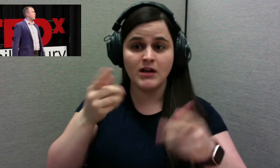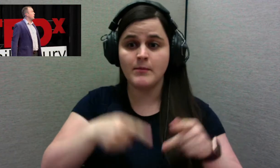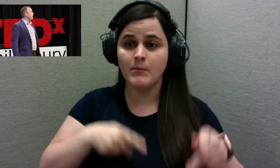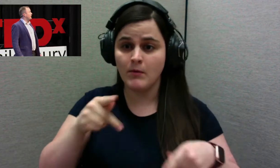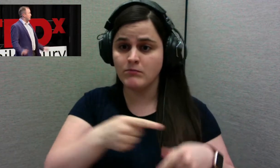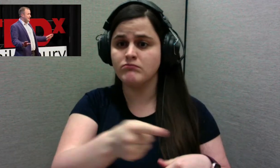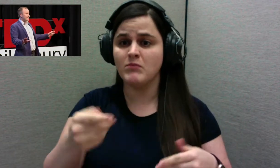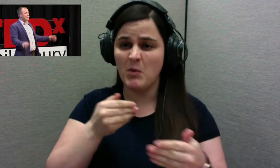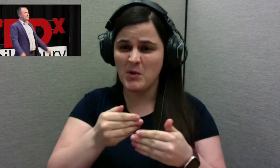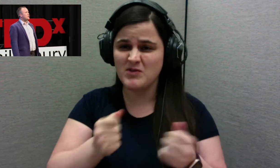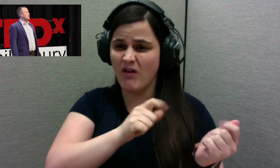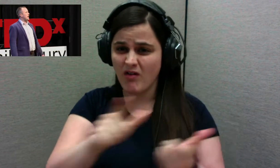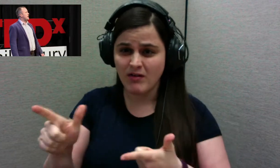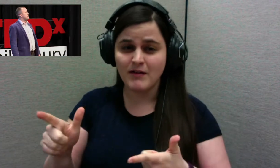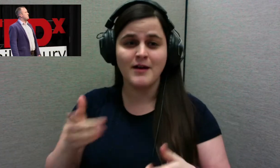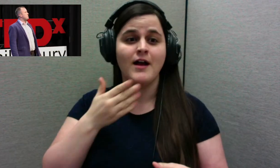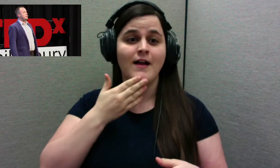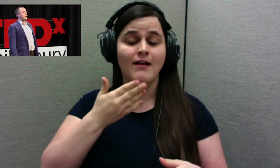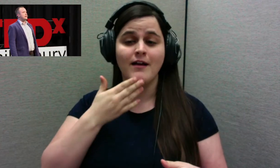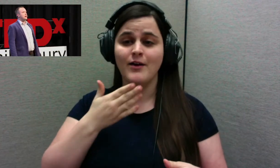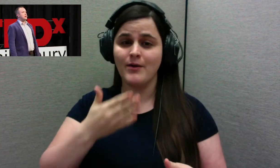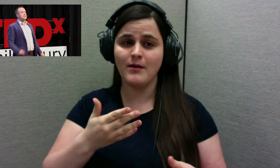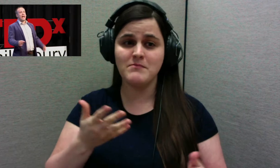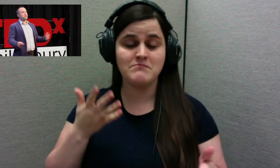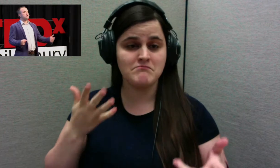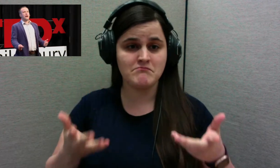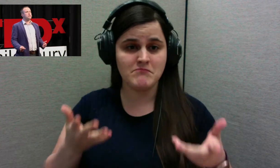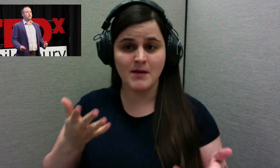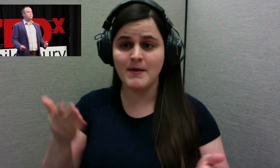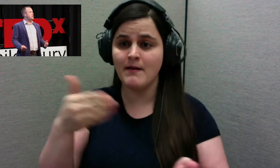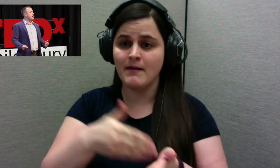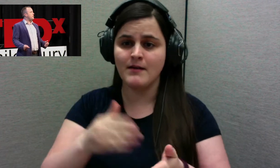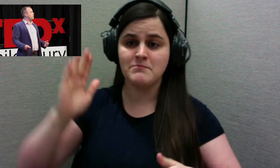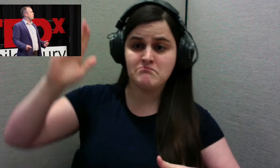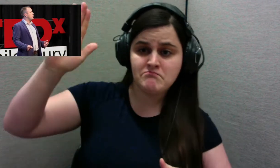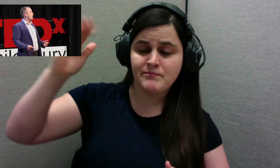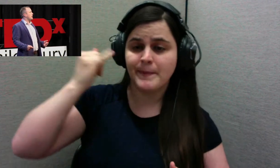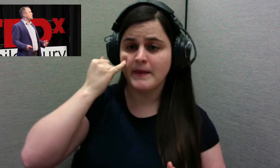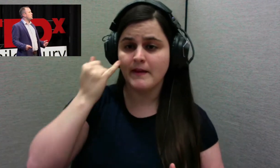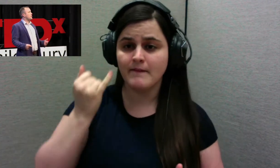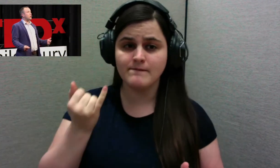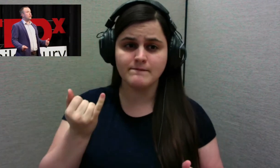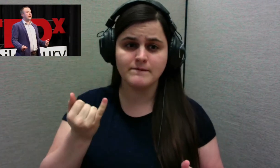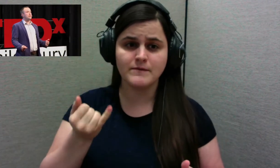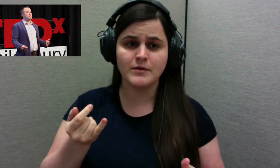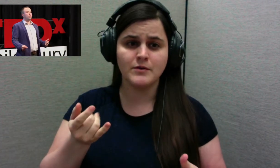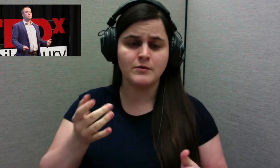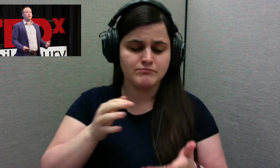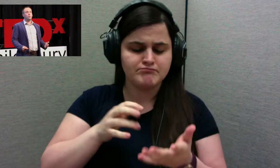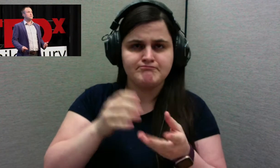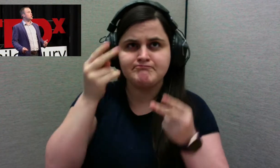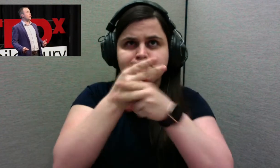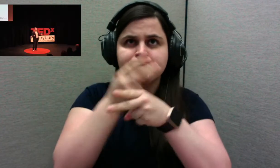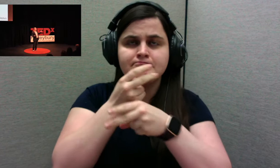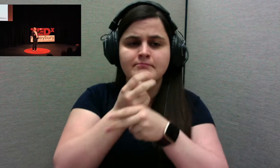nearly everyone. Great, thank you very much. And maybe, again, just hands up if you'd like to calculate the volumes